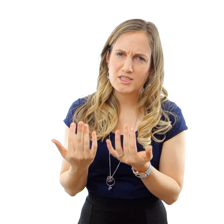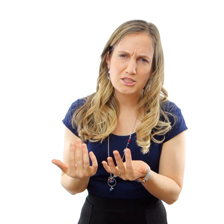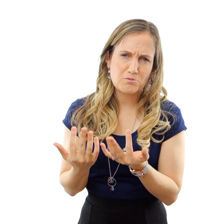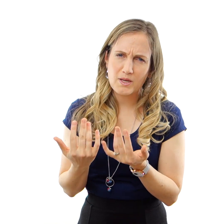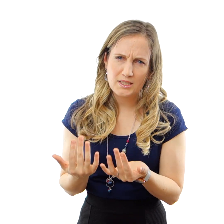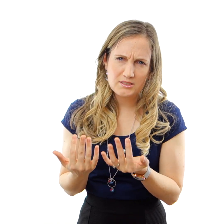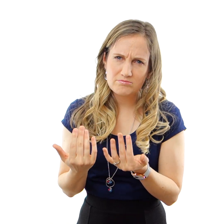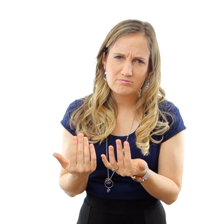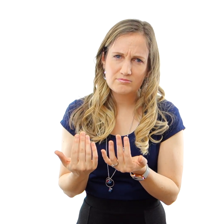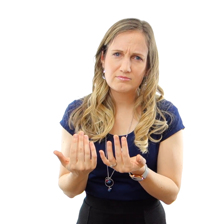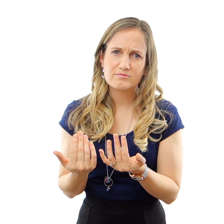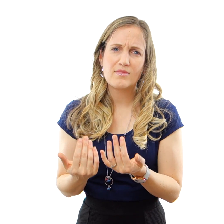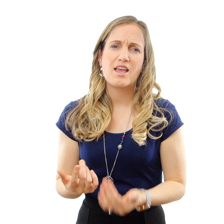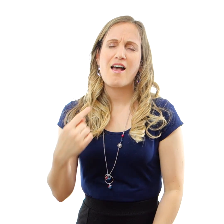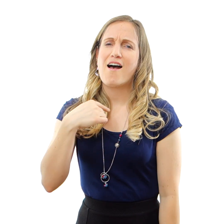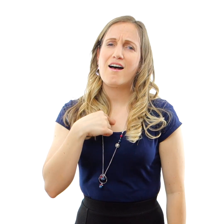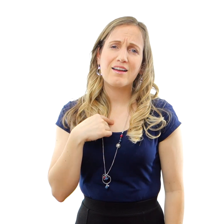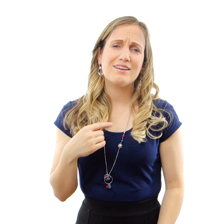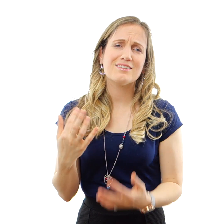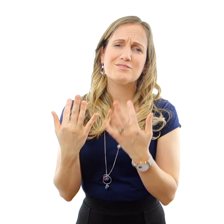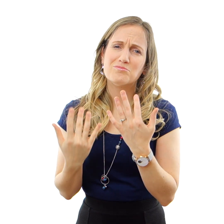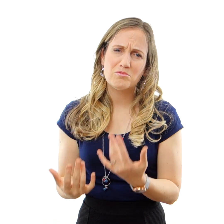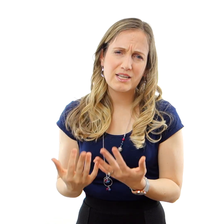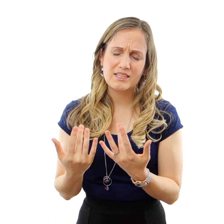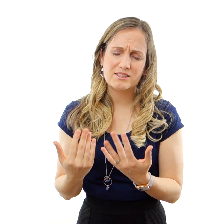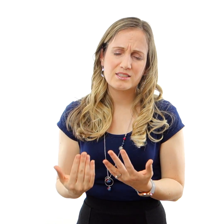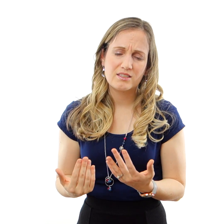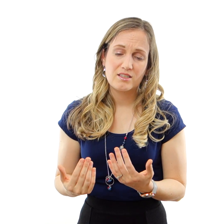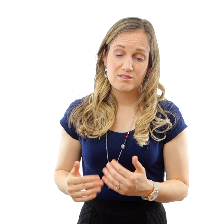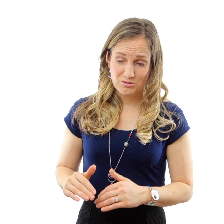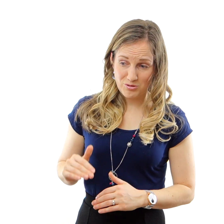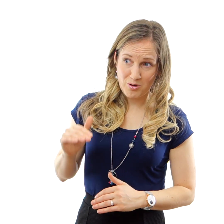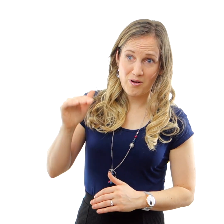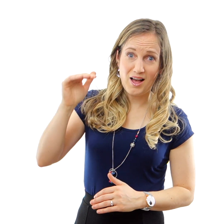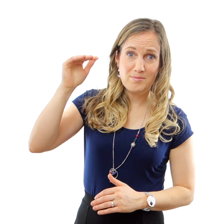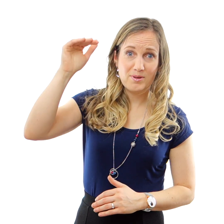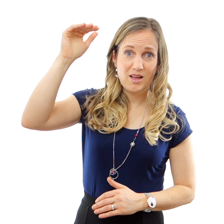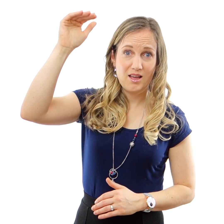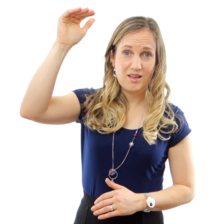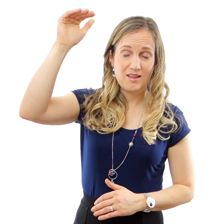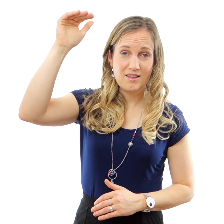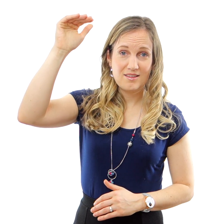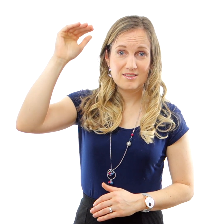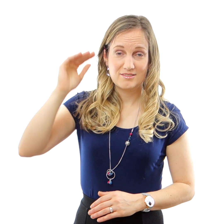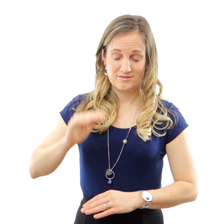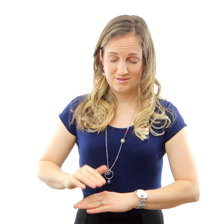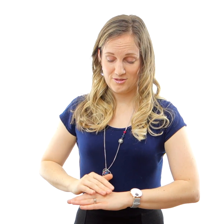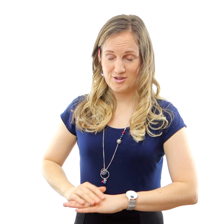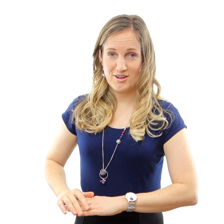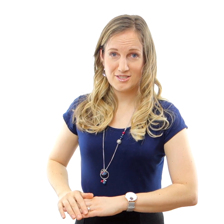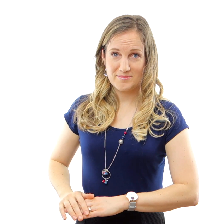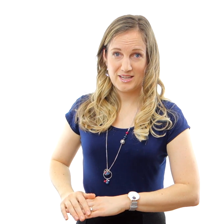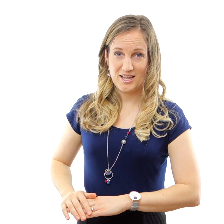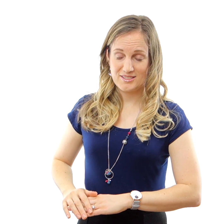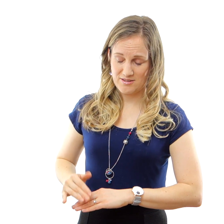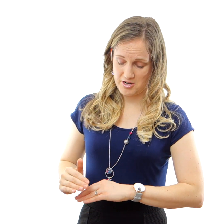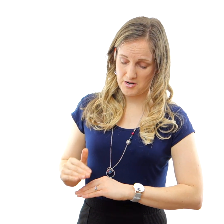this, wait. I wait to grow up. So your non-dominant hand's down here, and